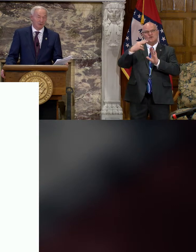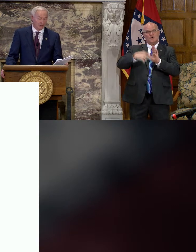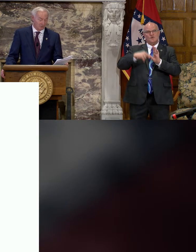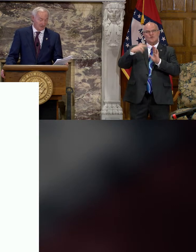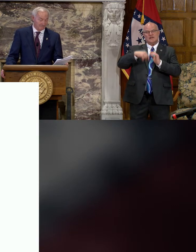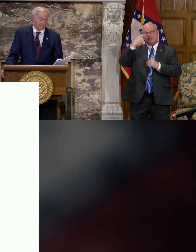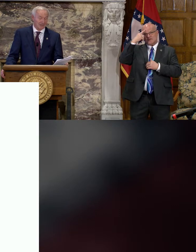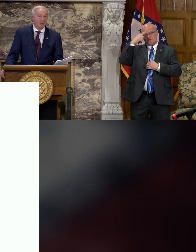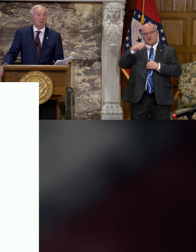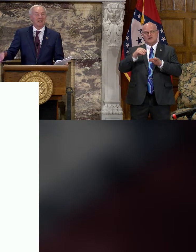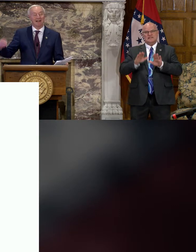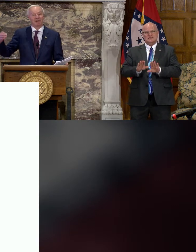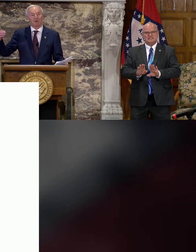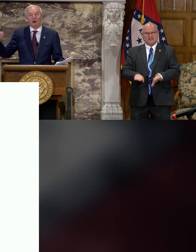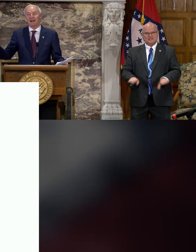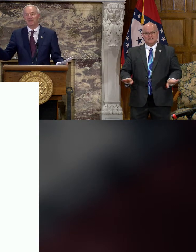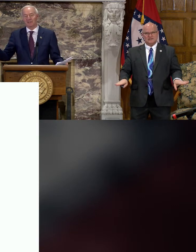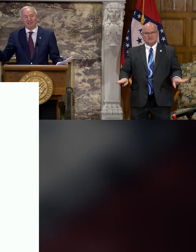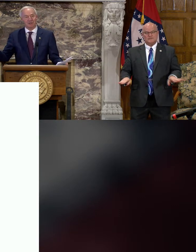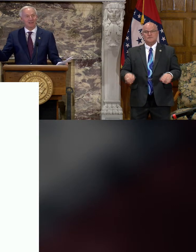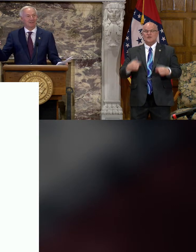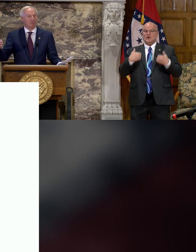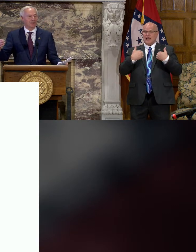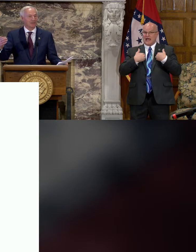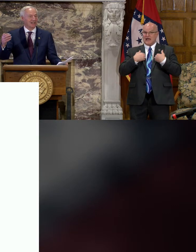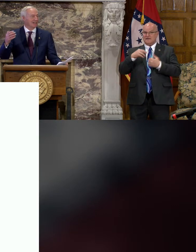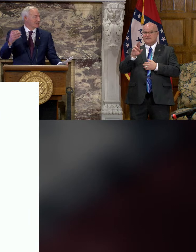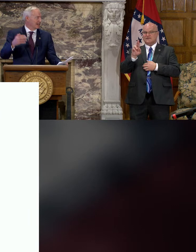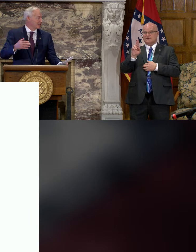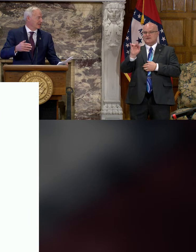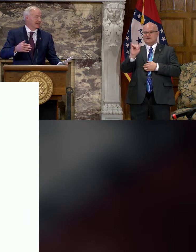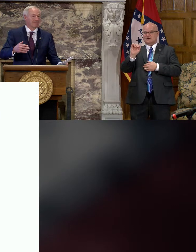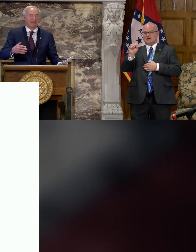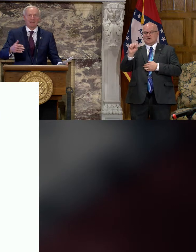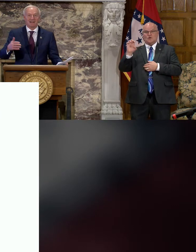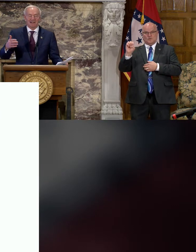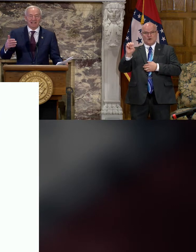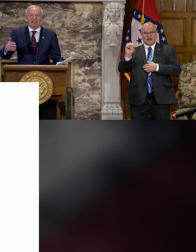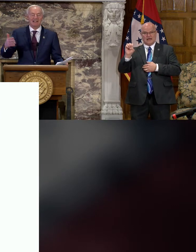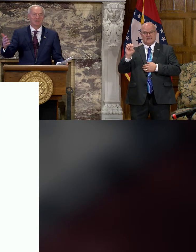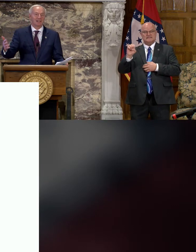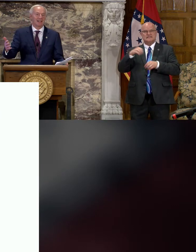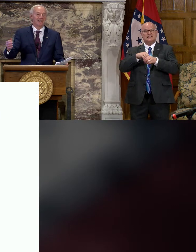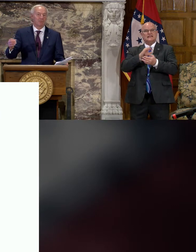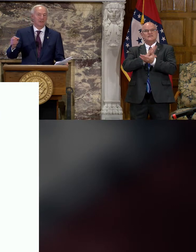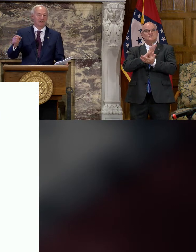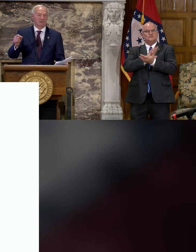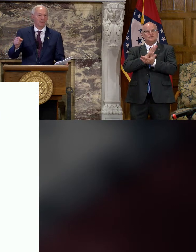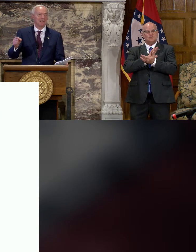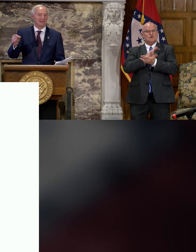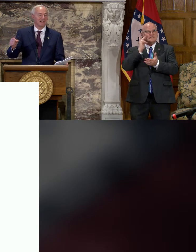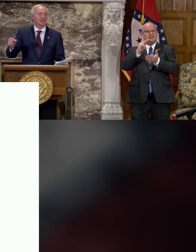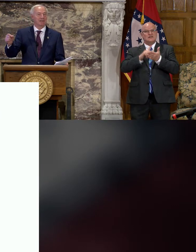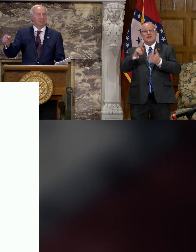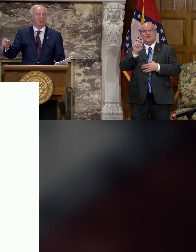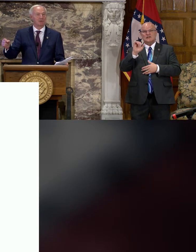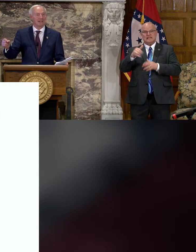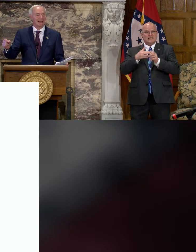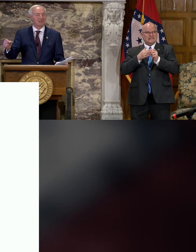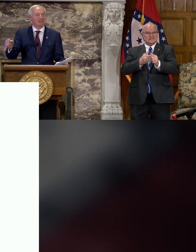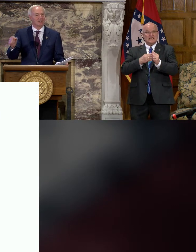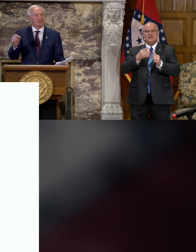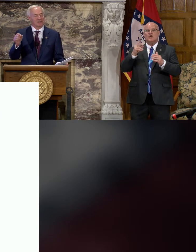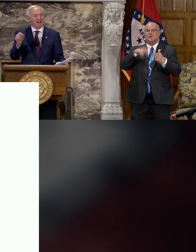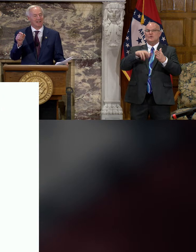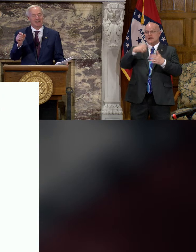to young children. We have our RISE initiative, which Secretary Key has led, which is Reading Initiative for